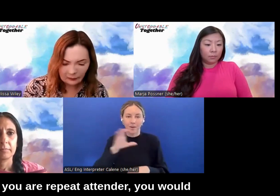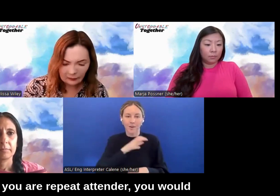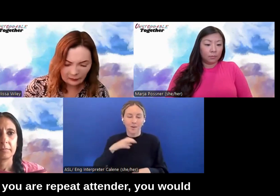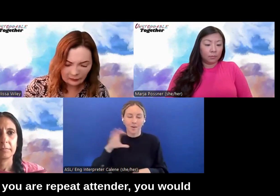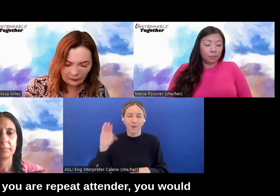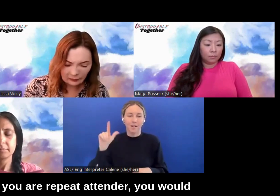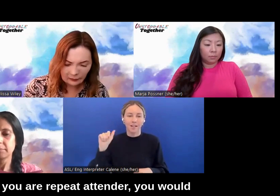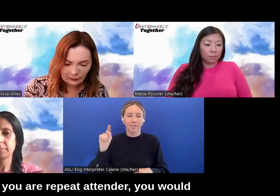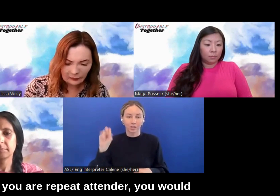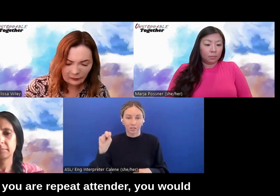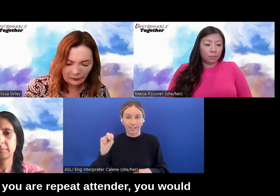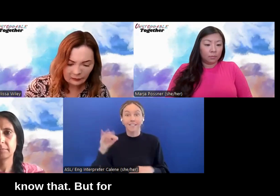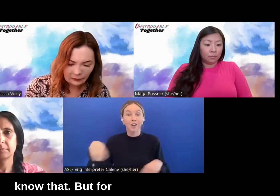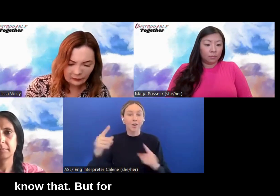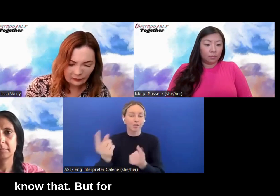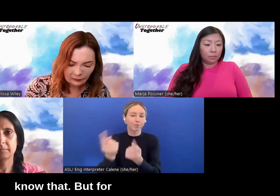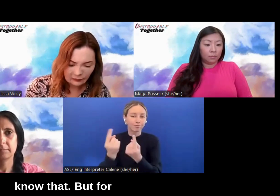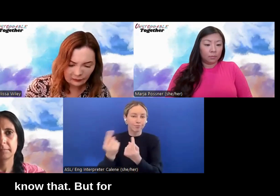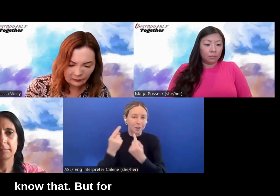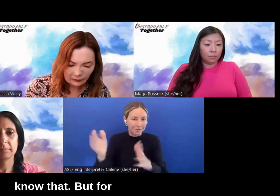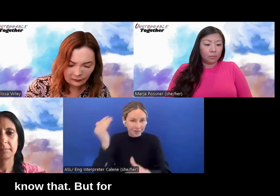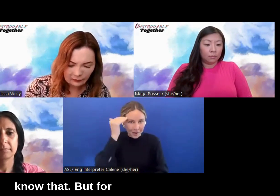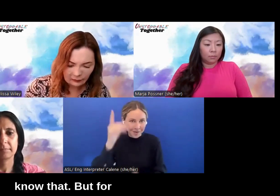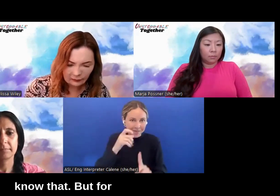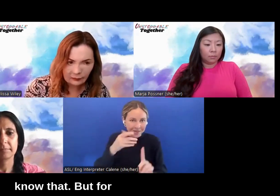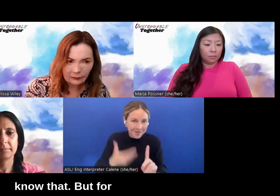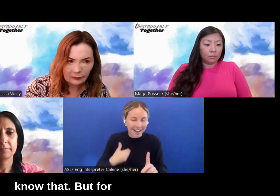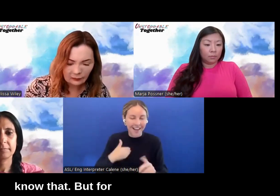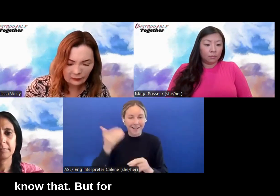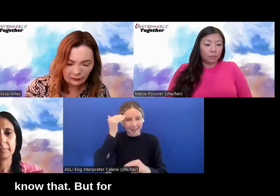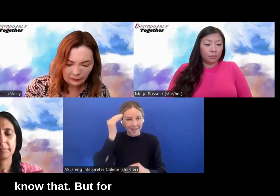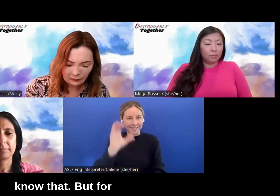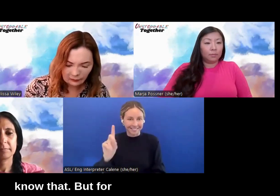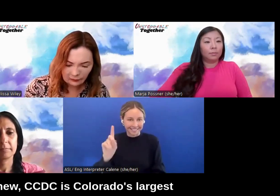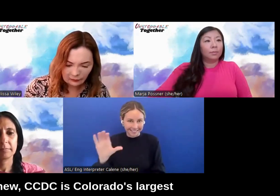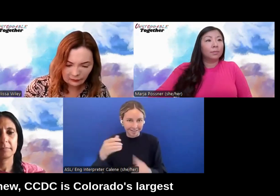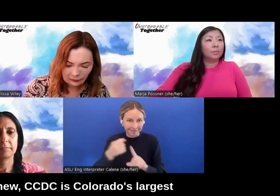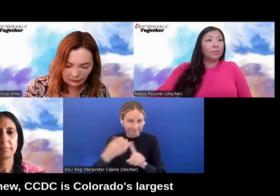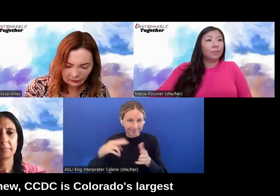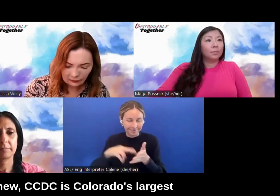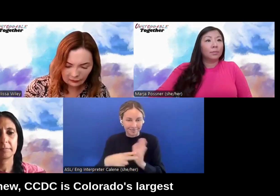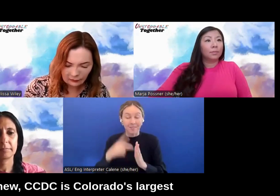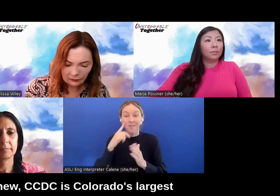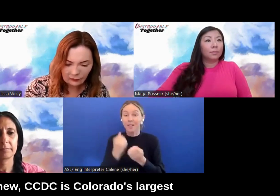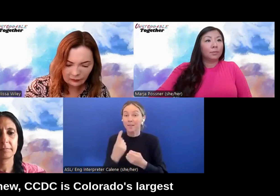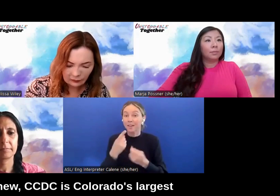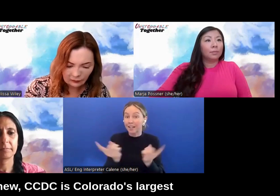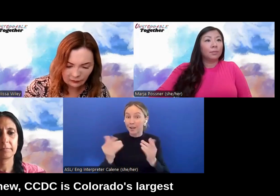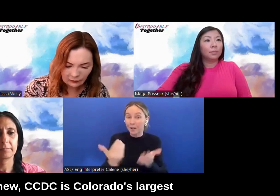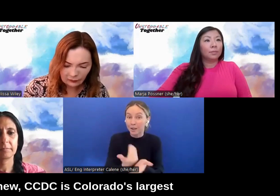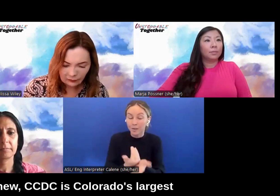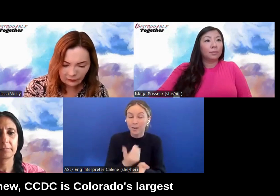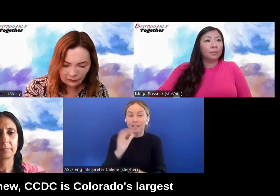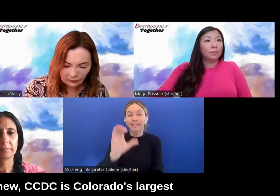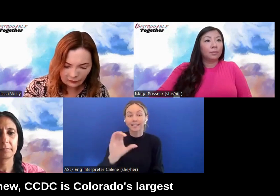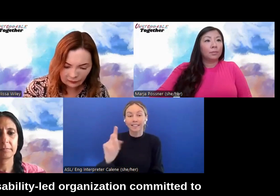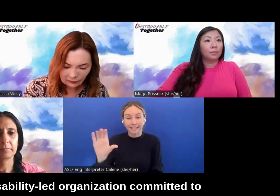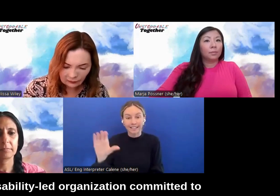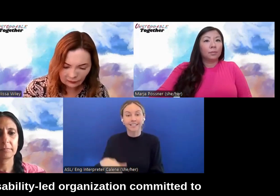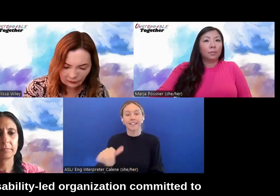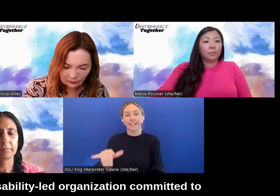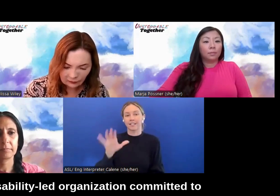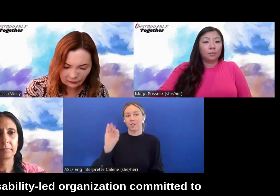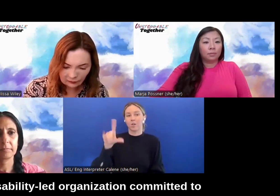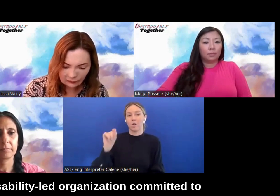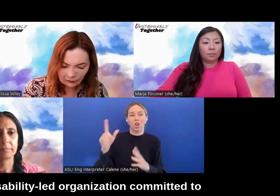hopefully, if you are a repeat attender, you would know that. Uh, but for anyone new, CCDC is Colorado's largest